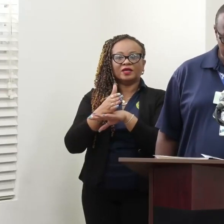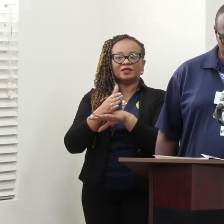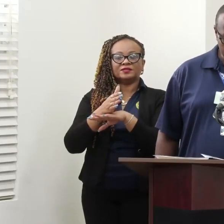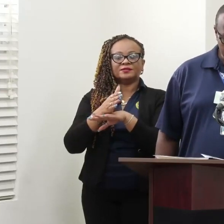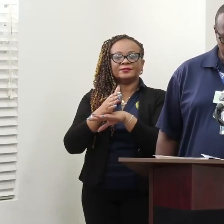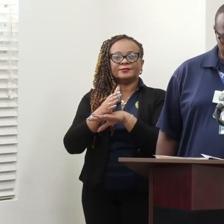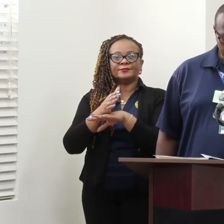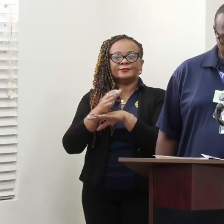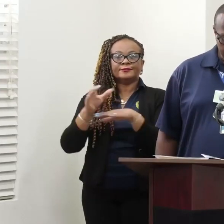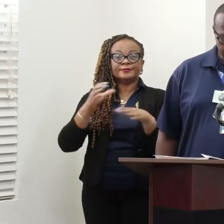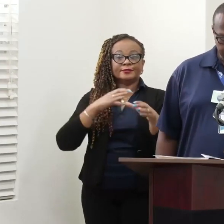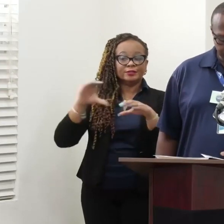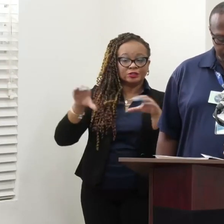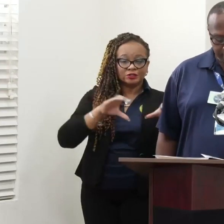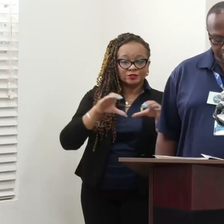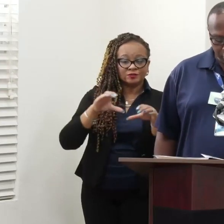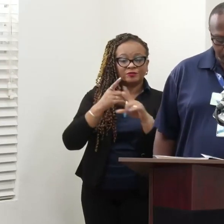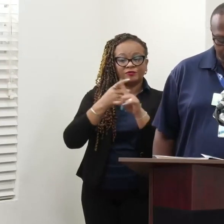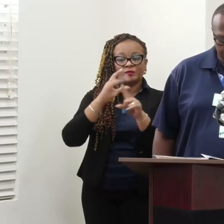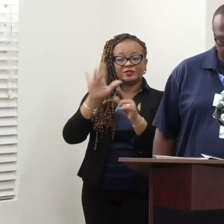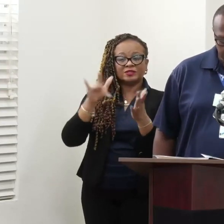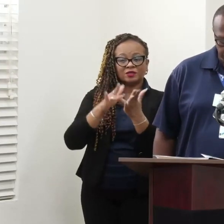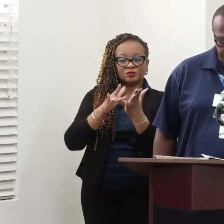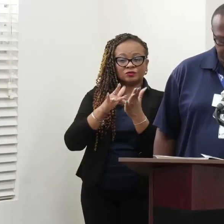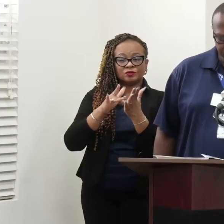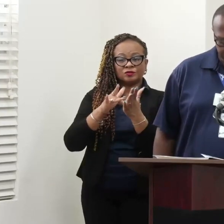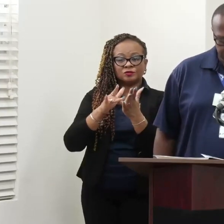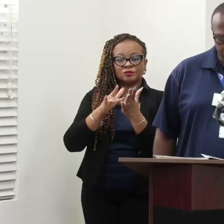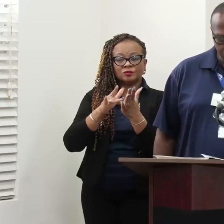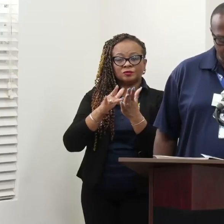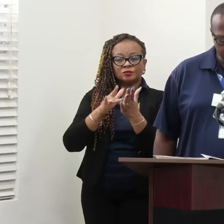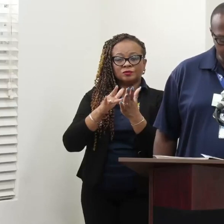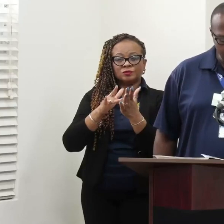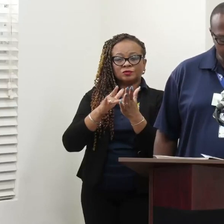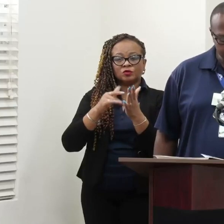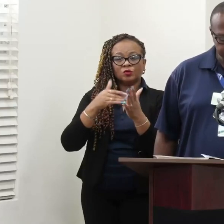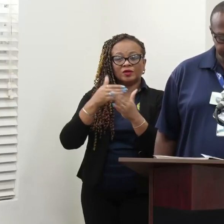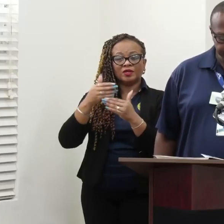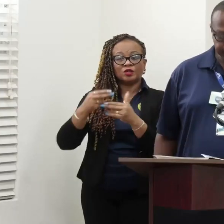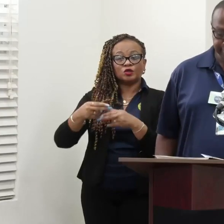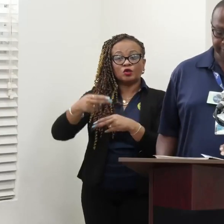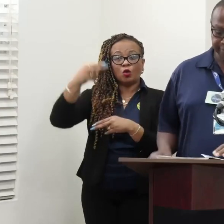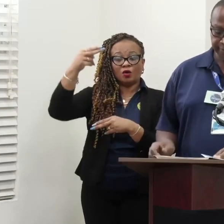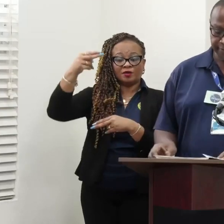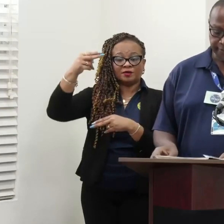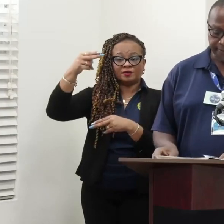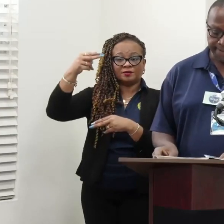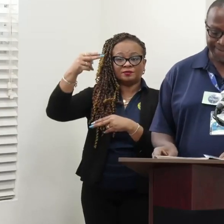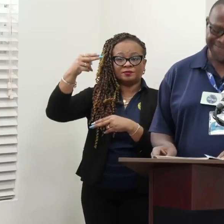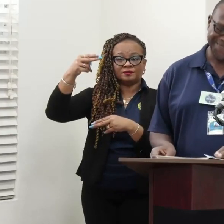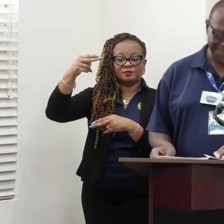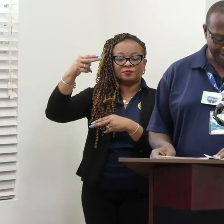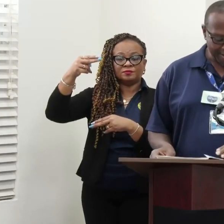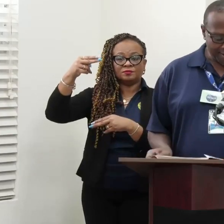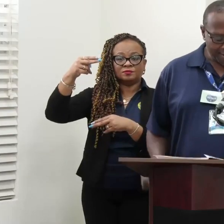conditions from central going north.